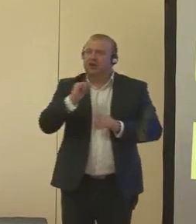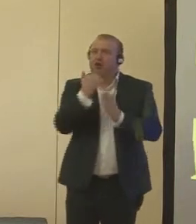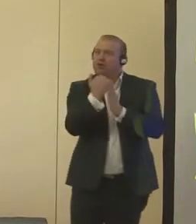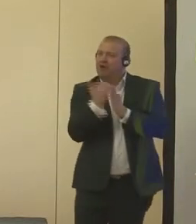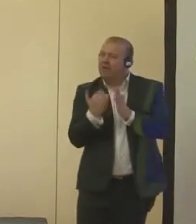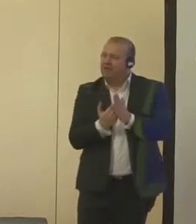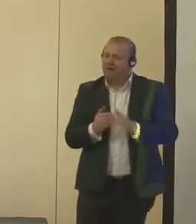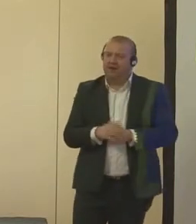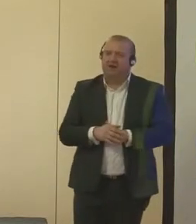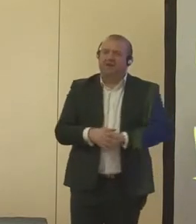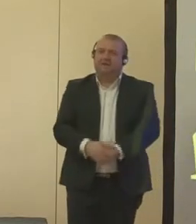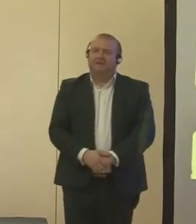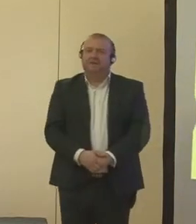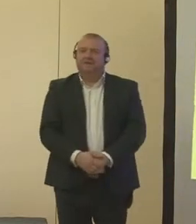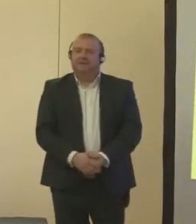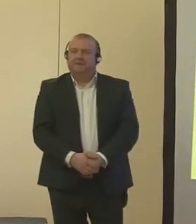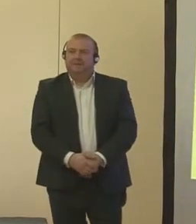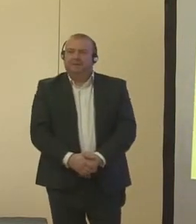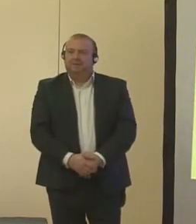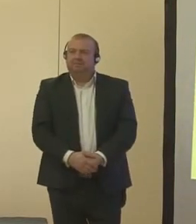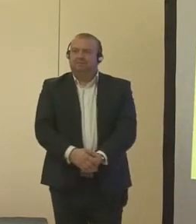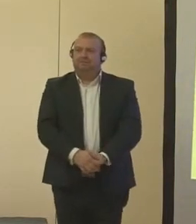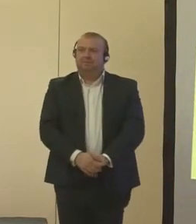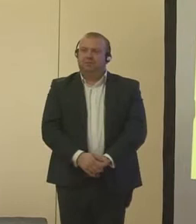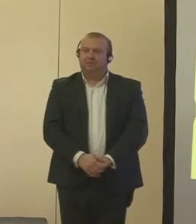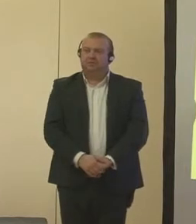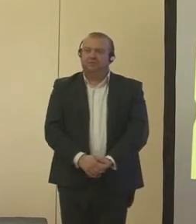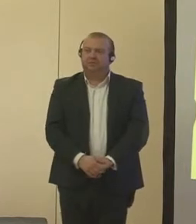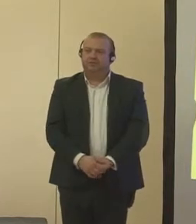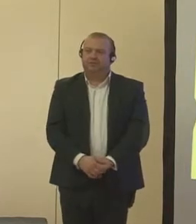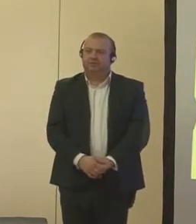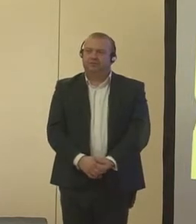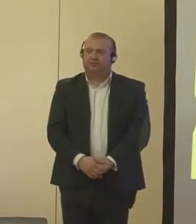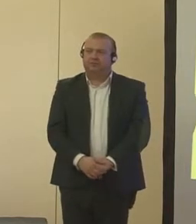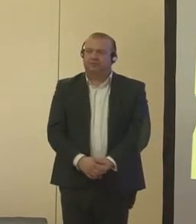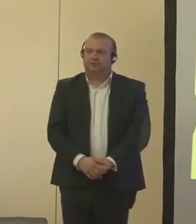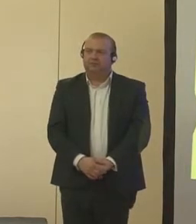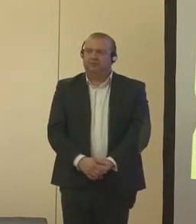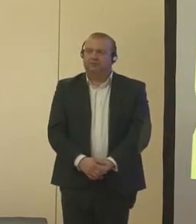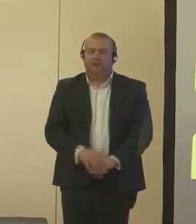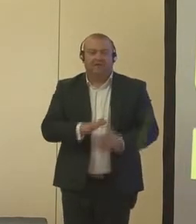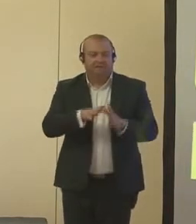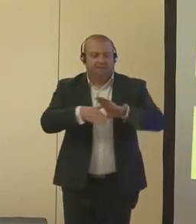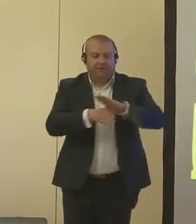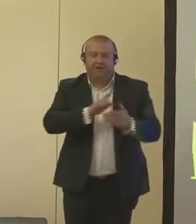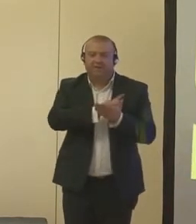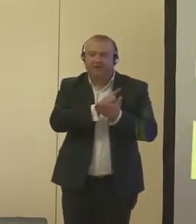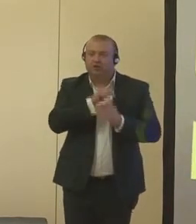As a result, many large companies such as Microsoft,